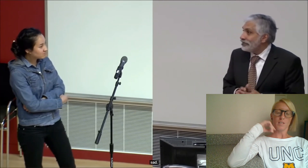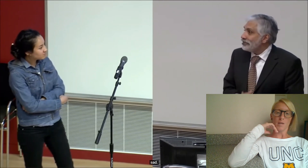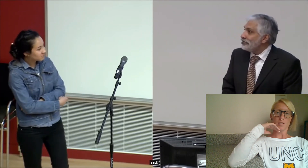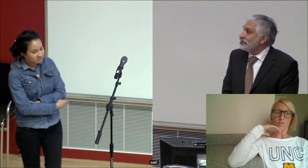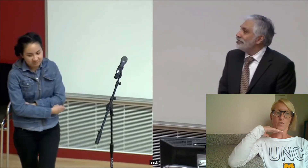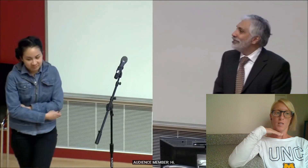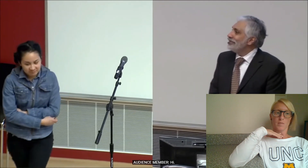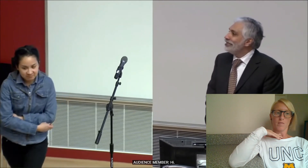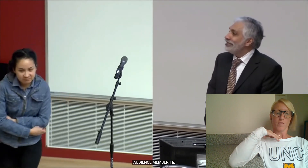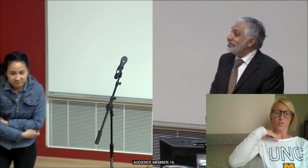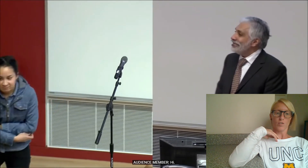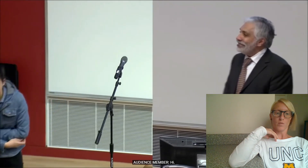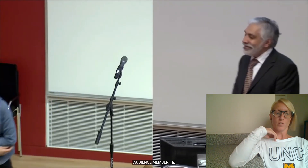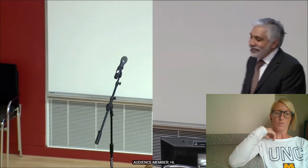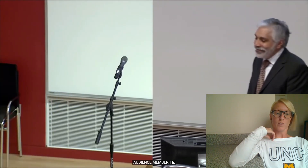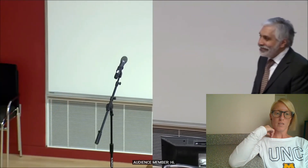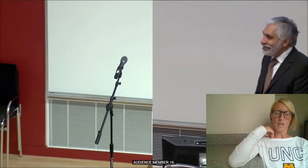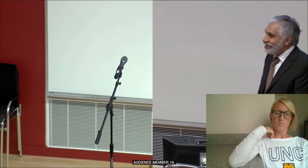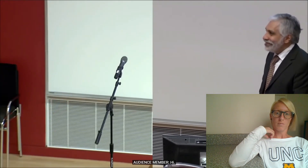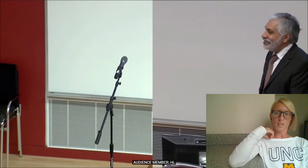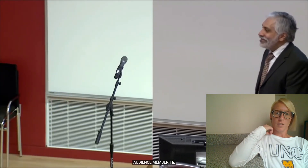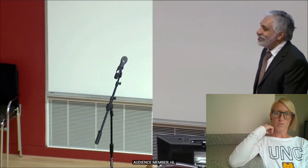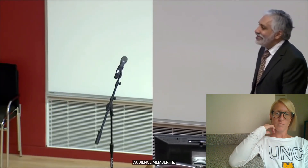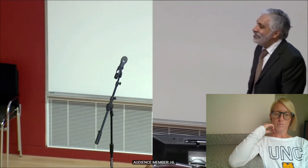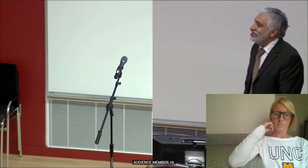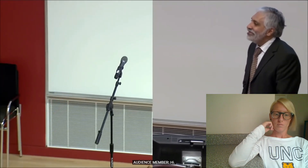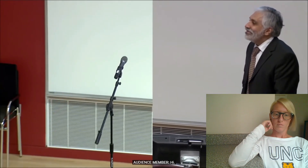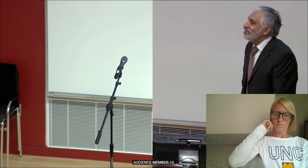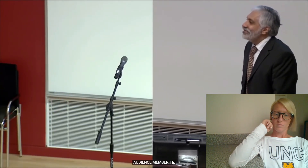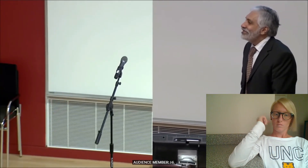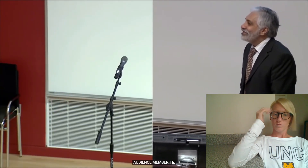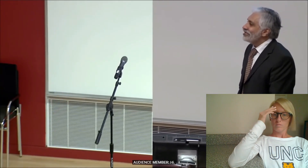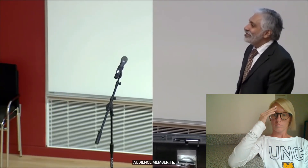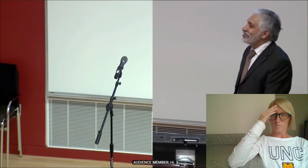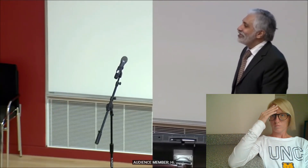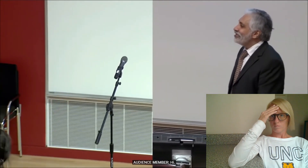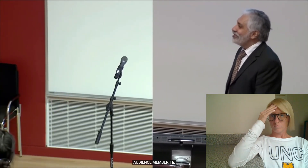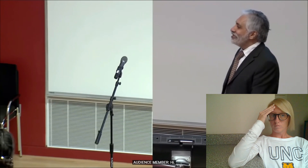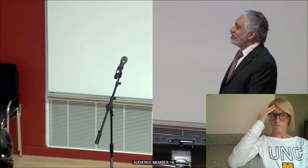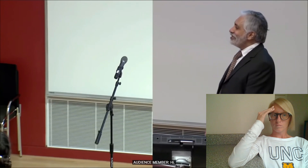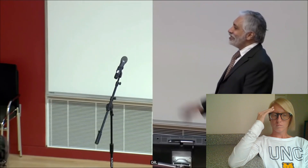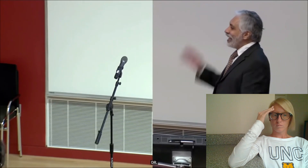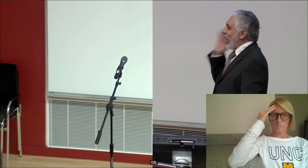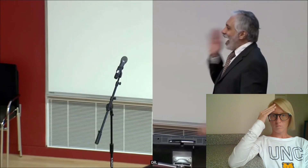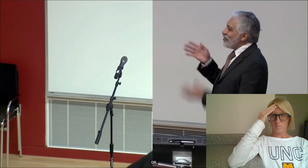And oftentimes it's the first time they've ever heard it, which is really sad. Thank you.